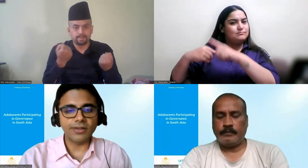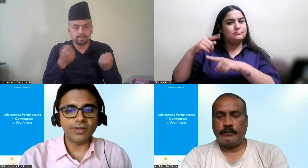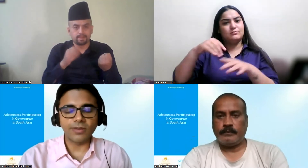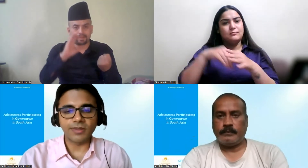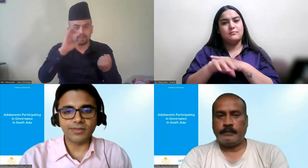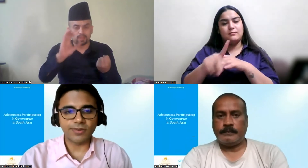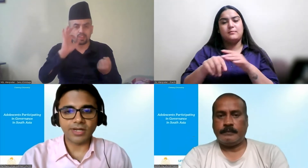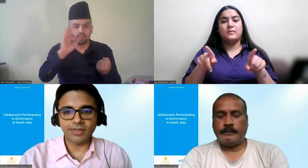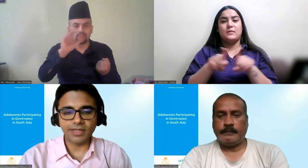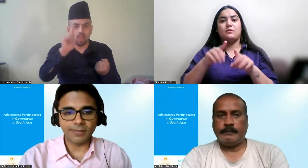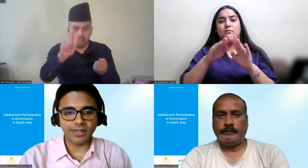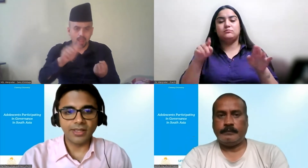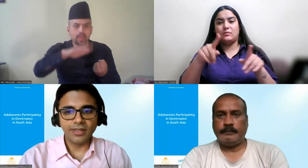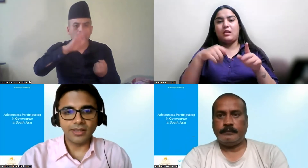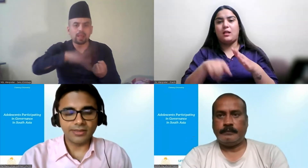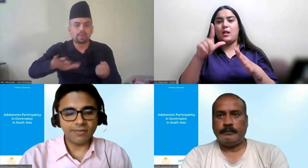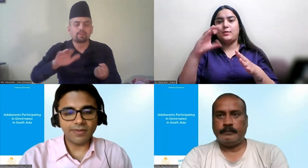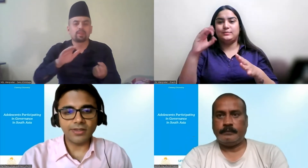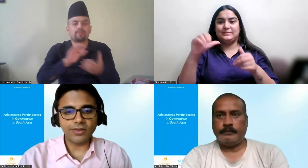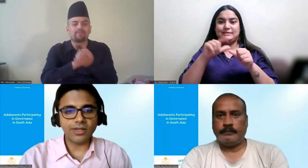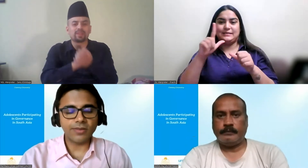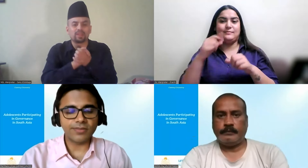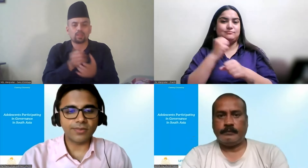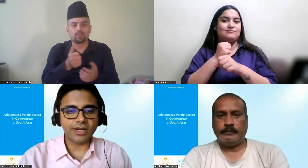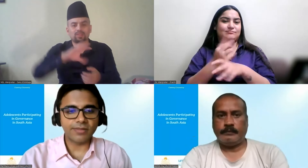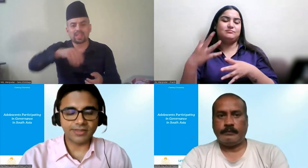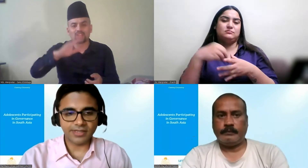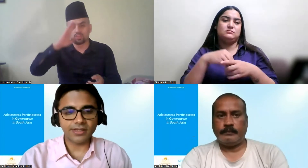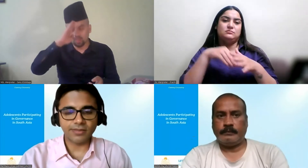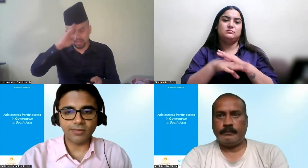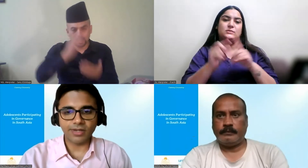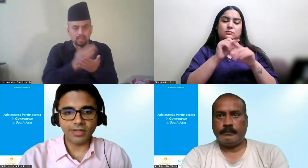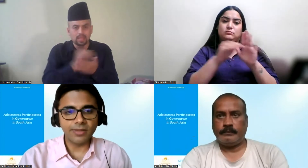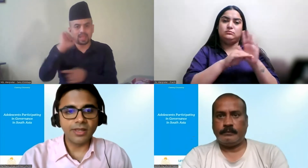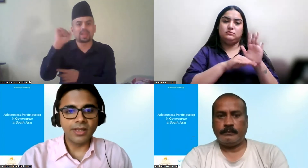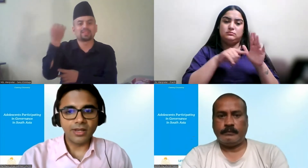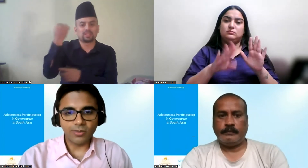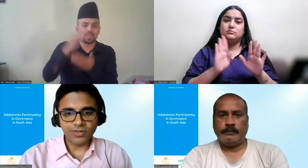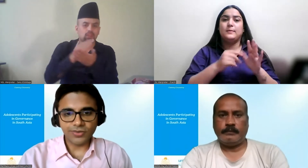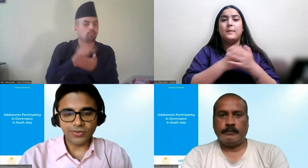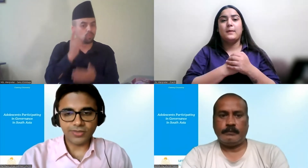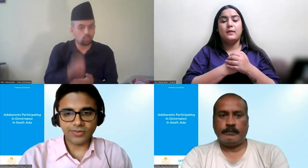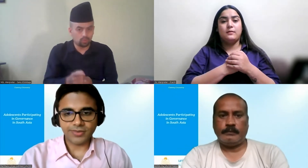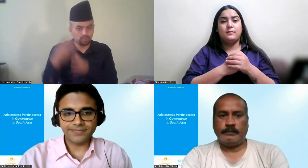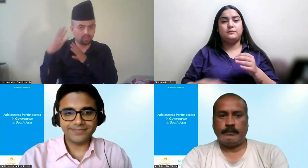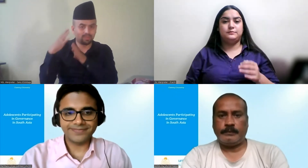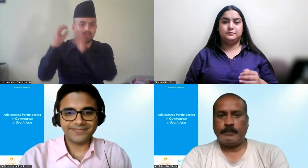Friendly Local Governance Program in Nepal. Child Friendly Local Governance Program is a national level program. Over to you,